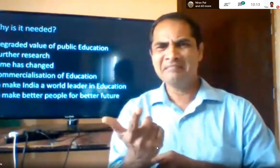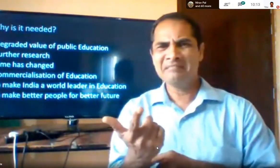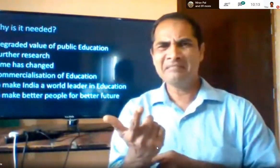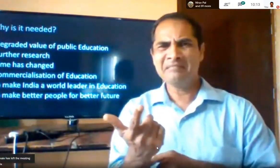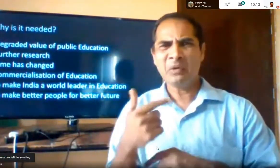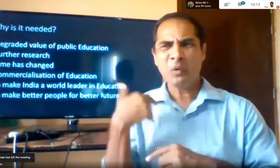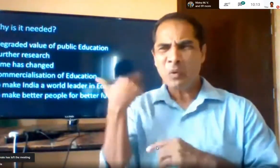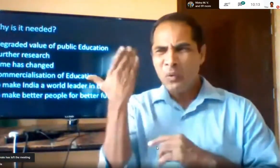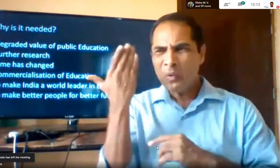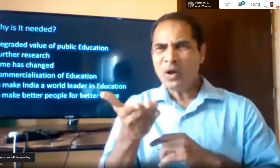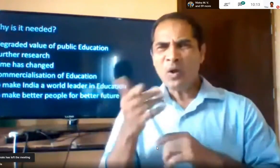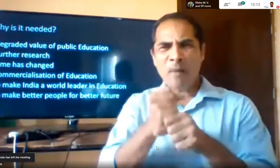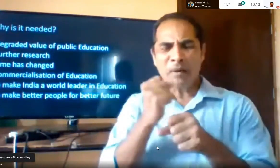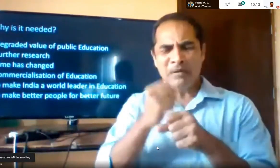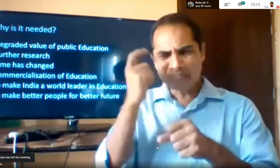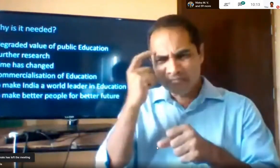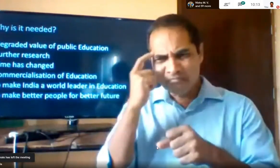So why is it needed?